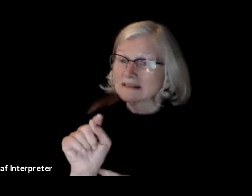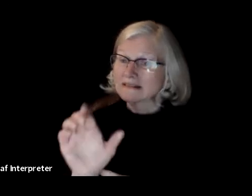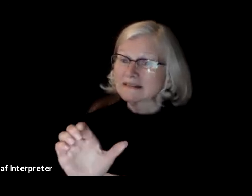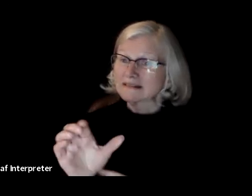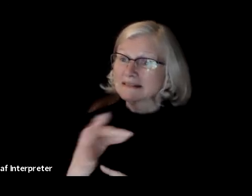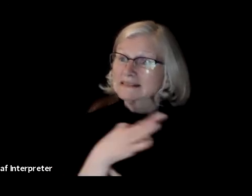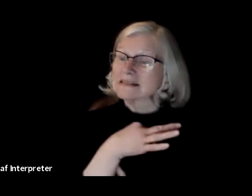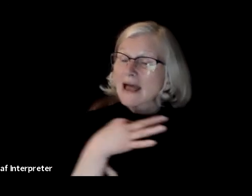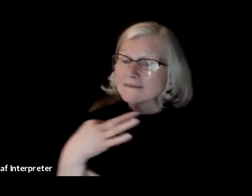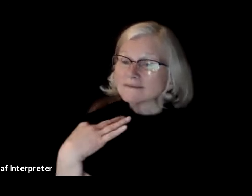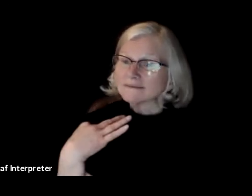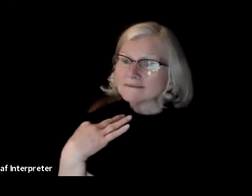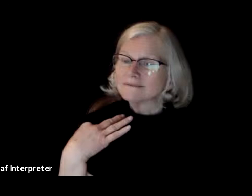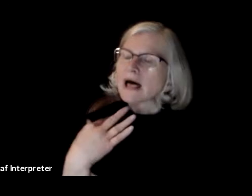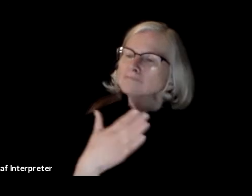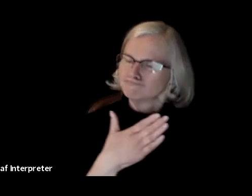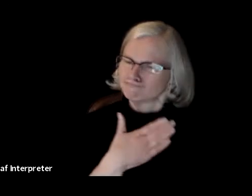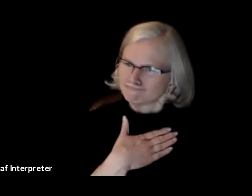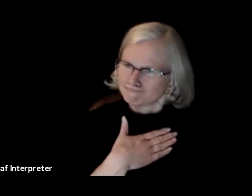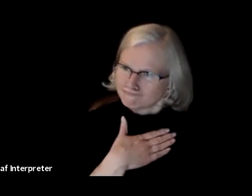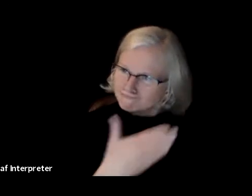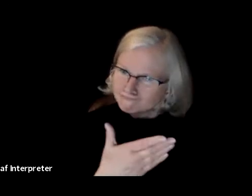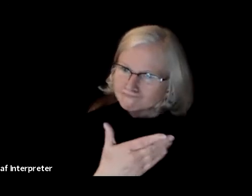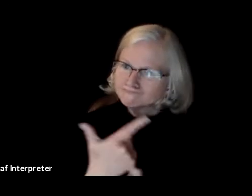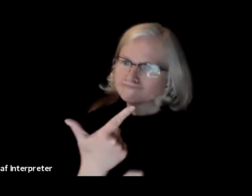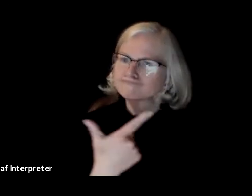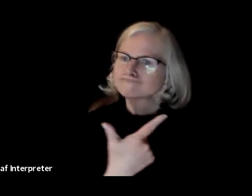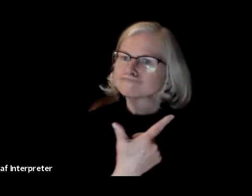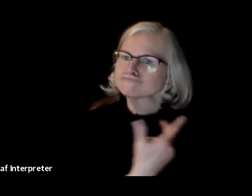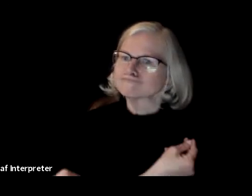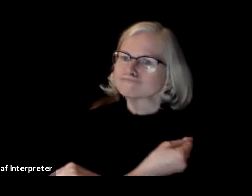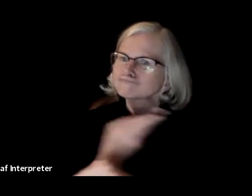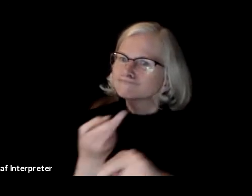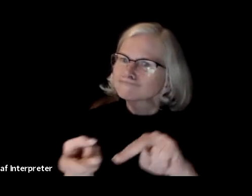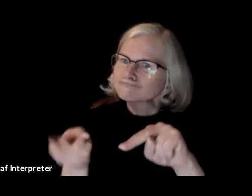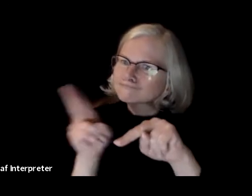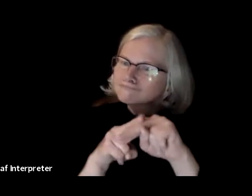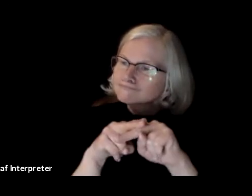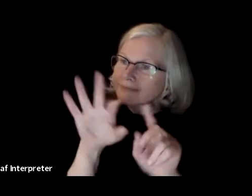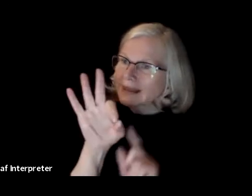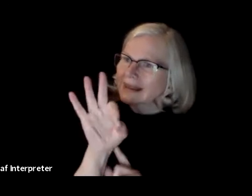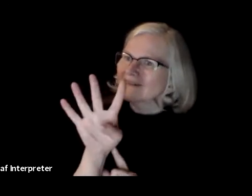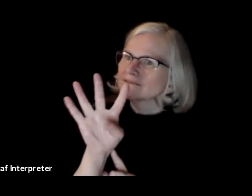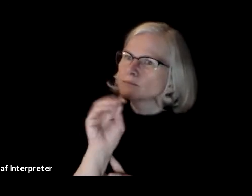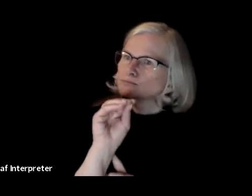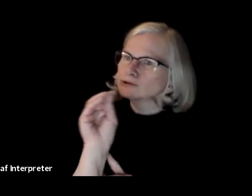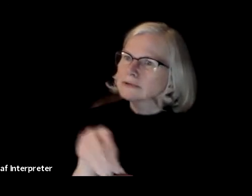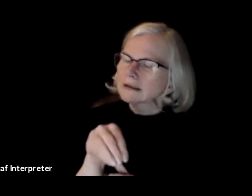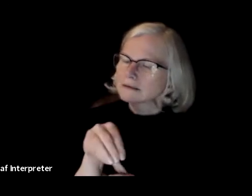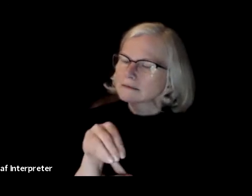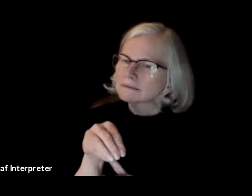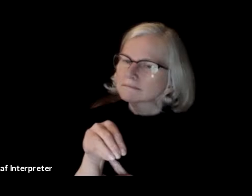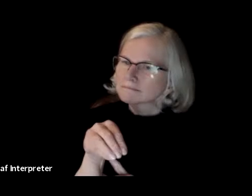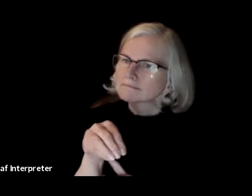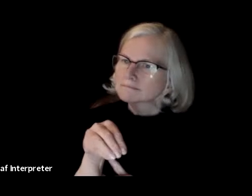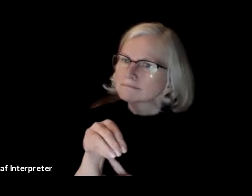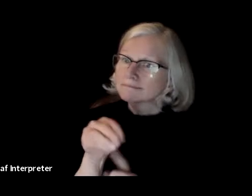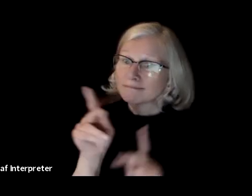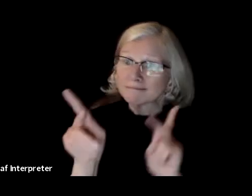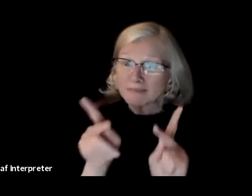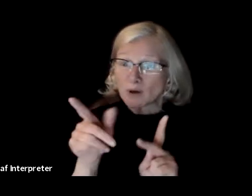by 94%. And the plans to decline that same vaccine decreased by